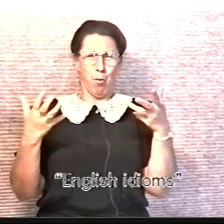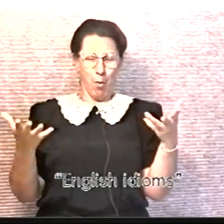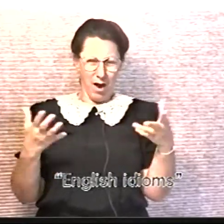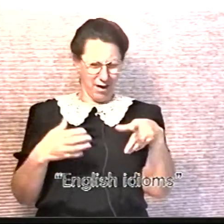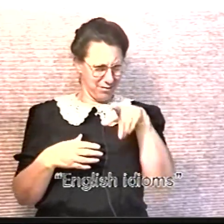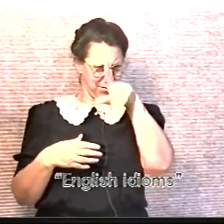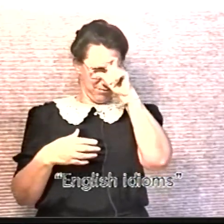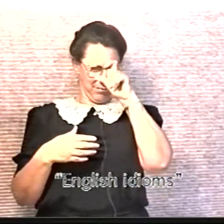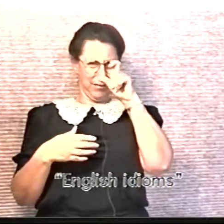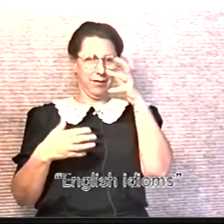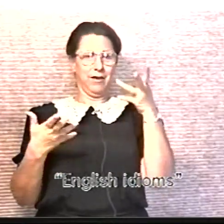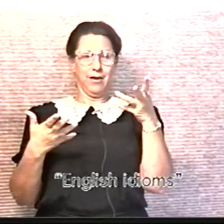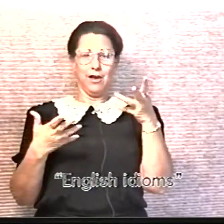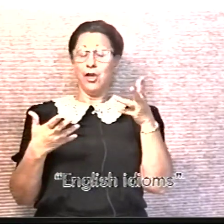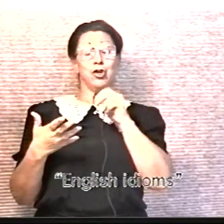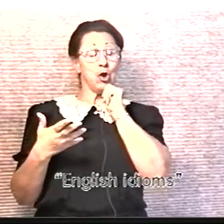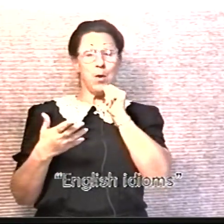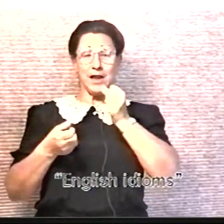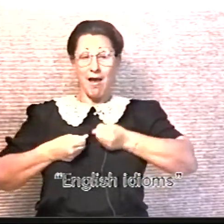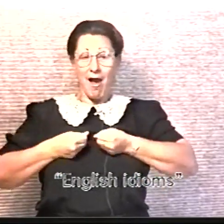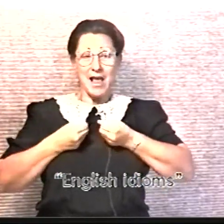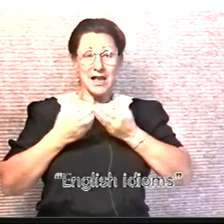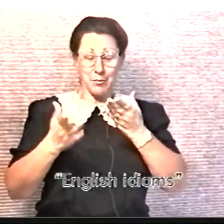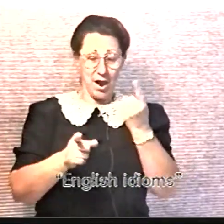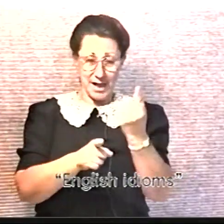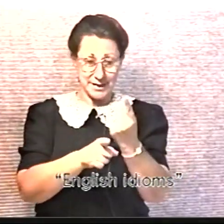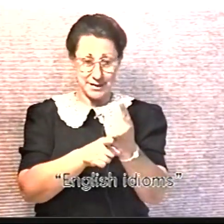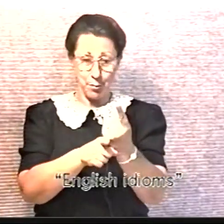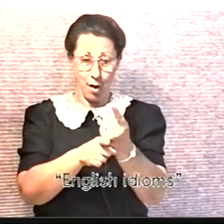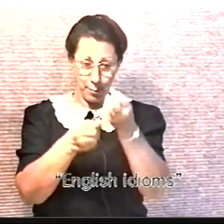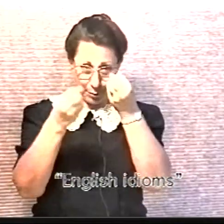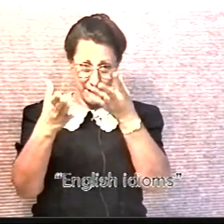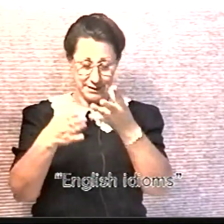what? You will not express the proper message.